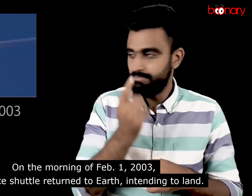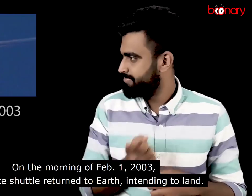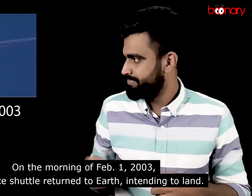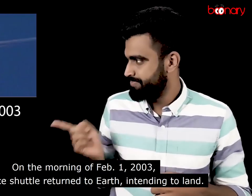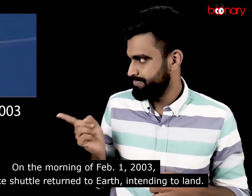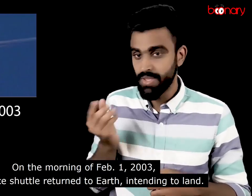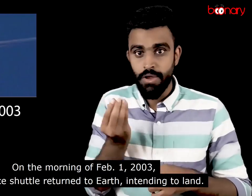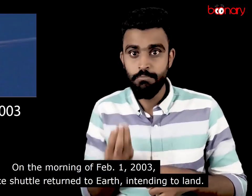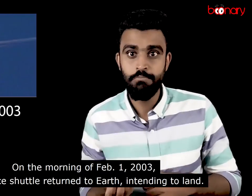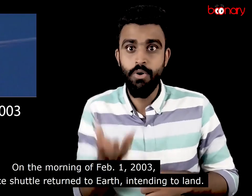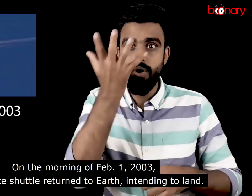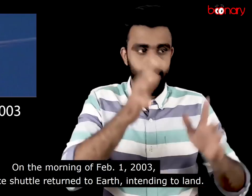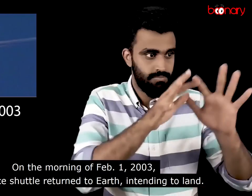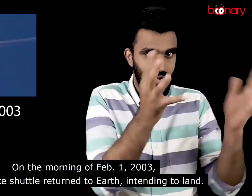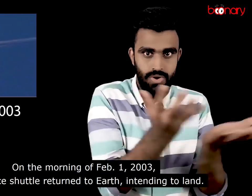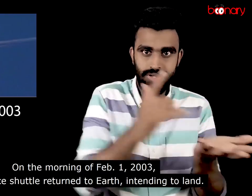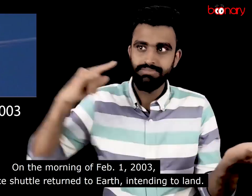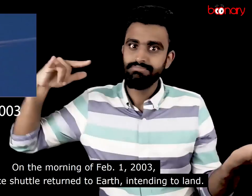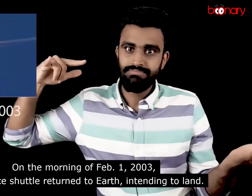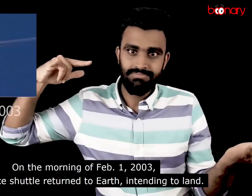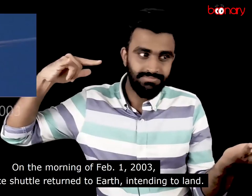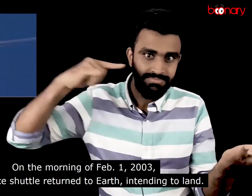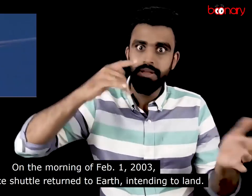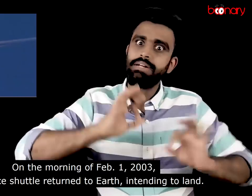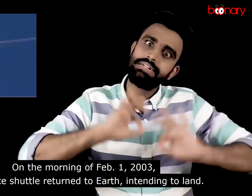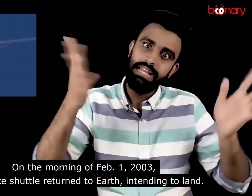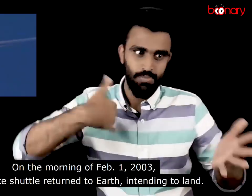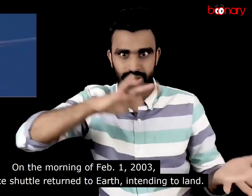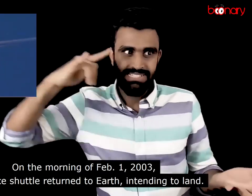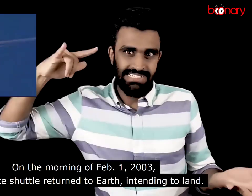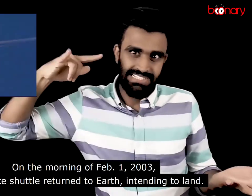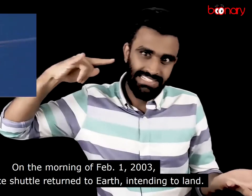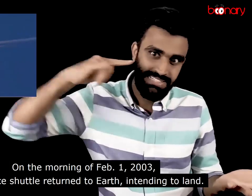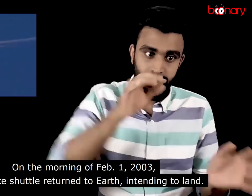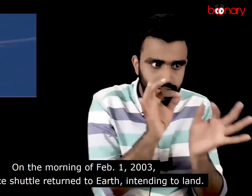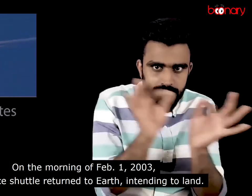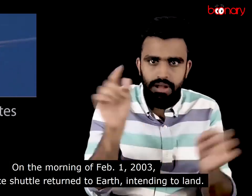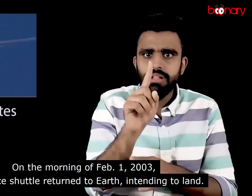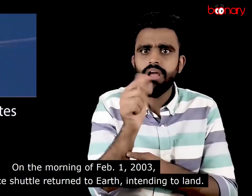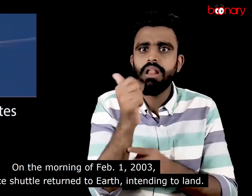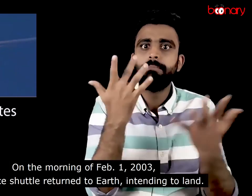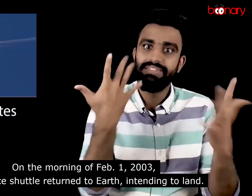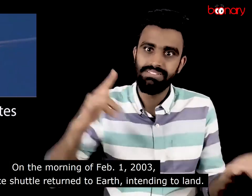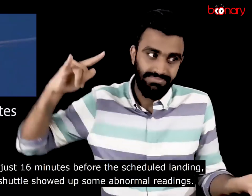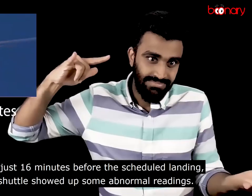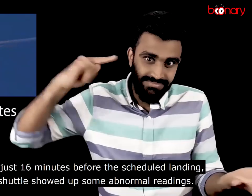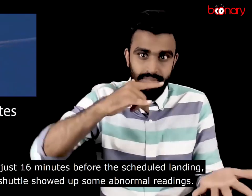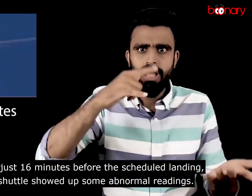On the morning of February 1, 2003, the space shuttle returned to Earth, intending to land. It was just